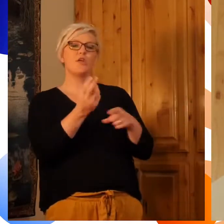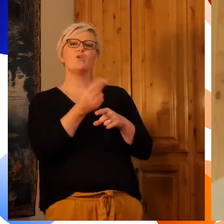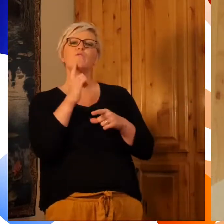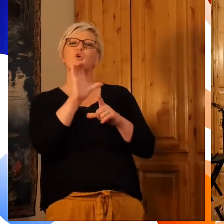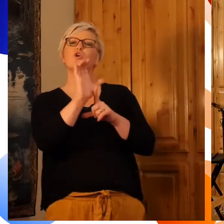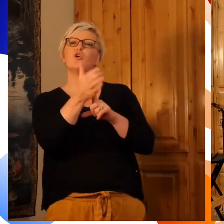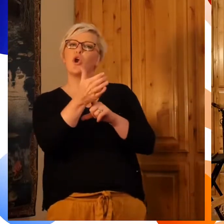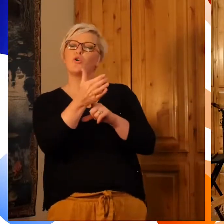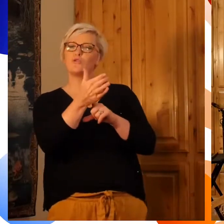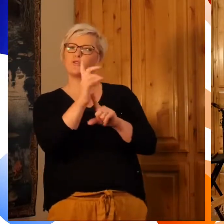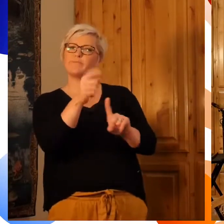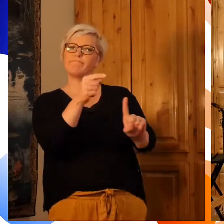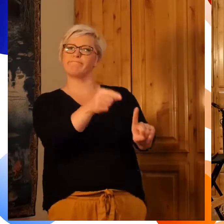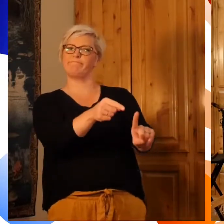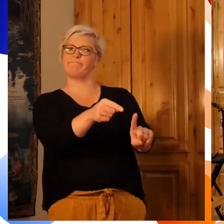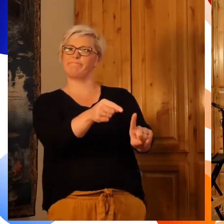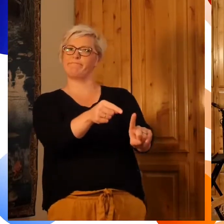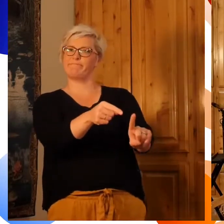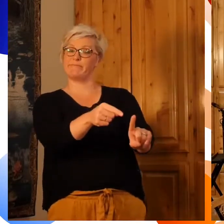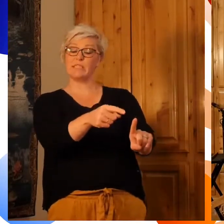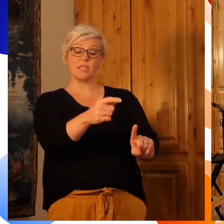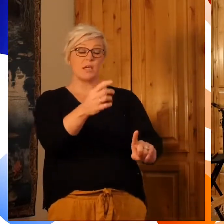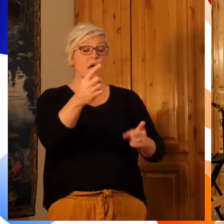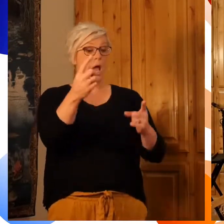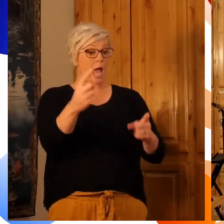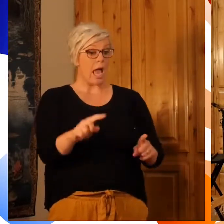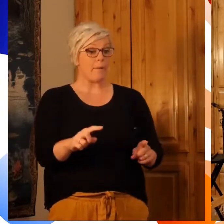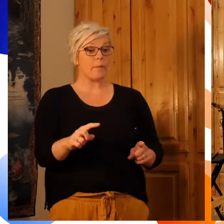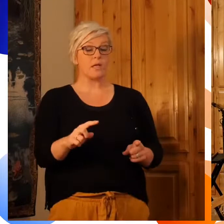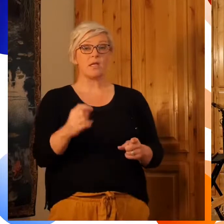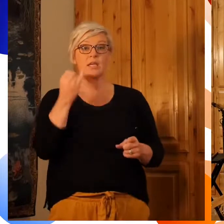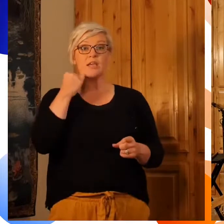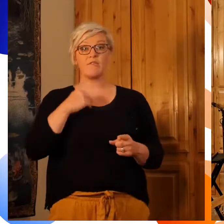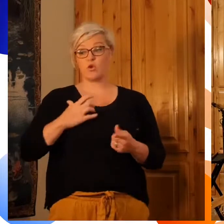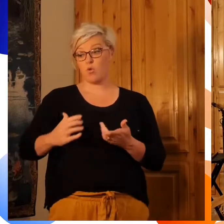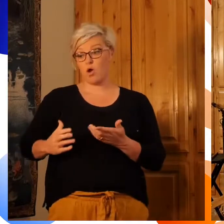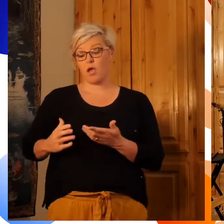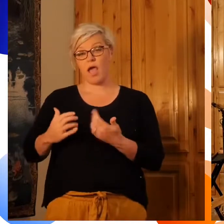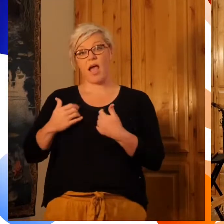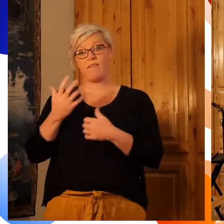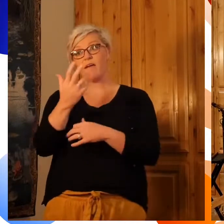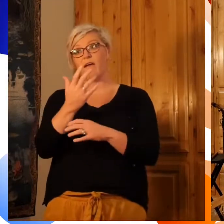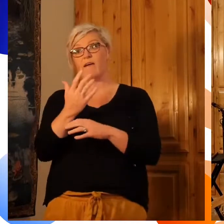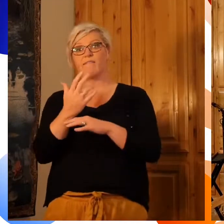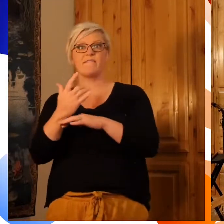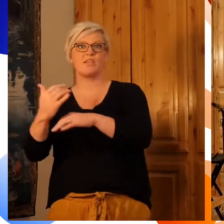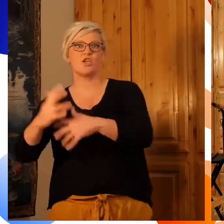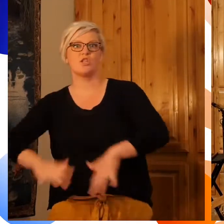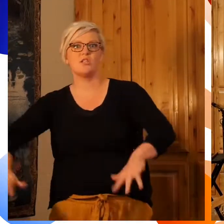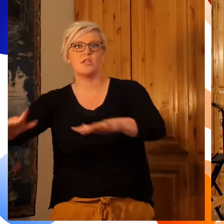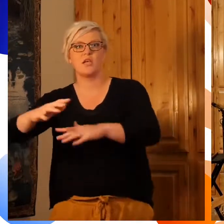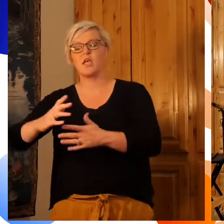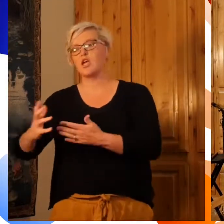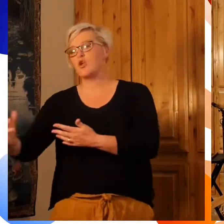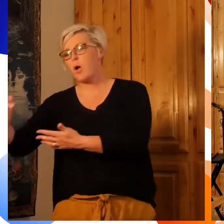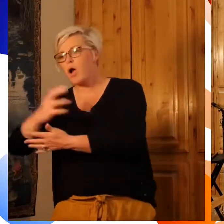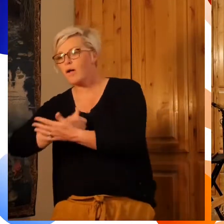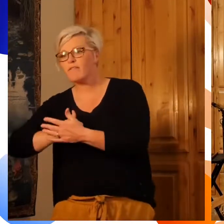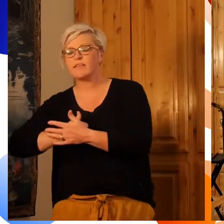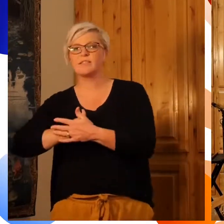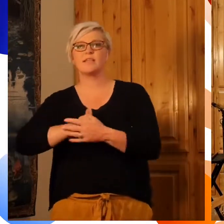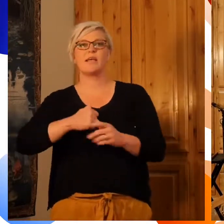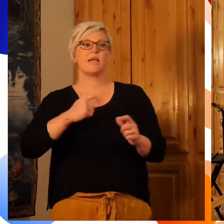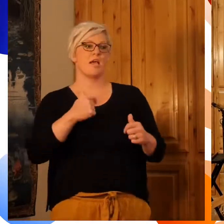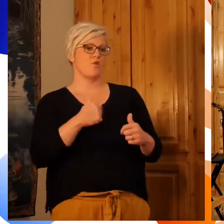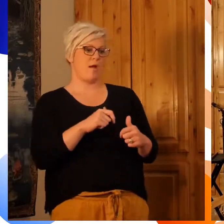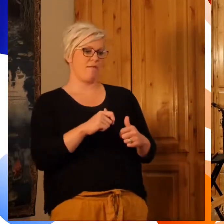Is if you harvested the fields and you'd get the wheat grain out on the floor of the threshing house, you would beat the